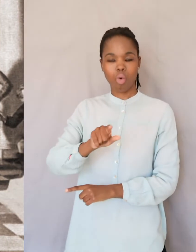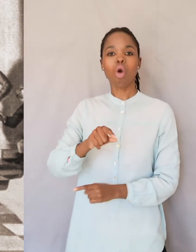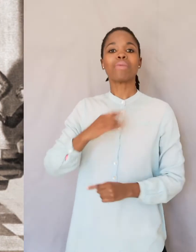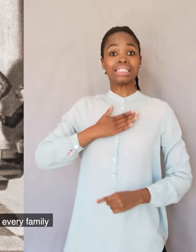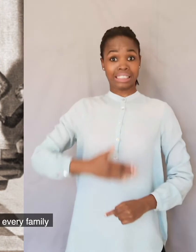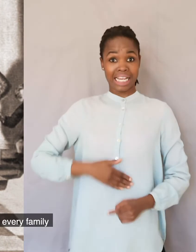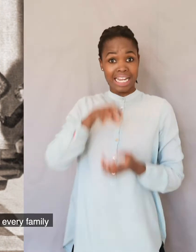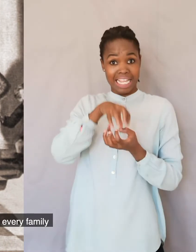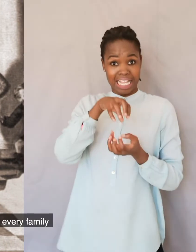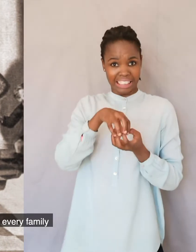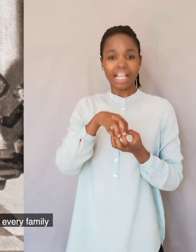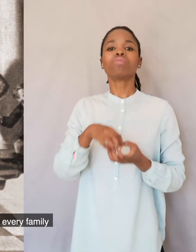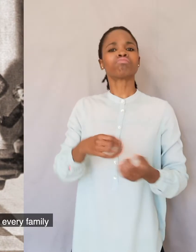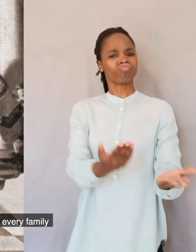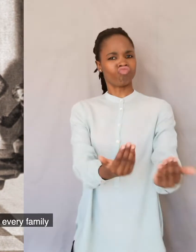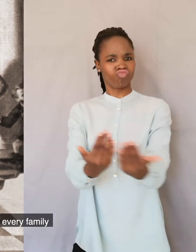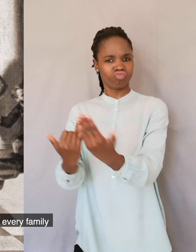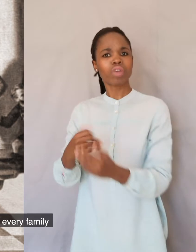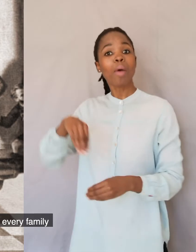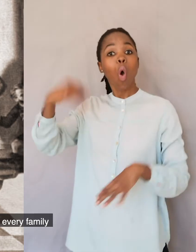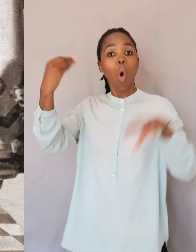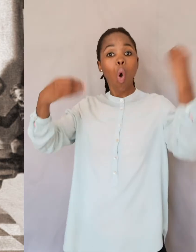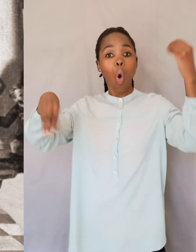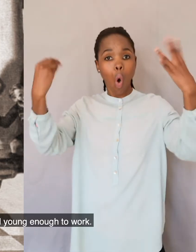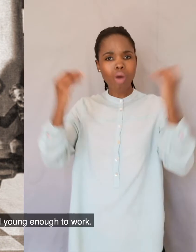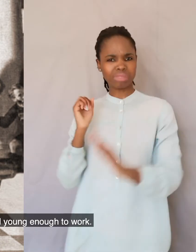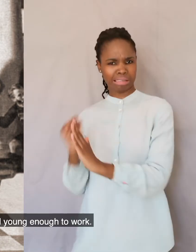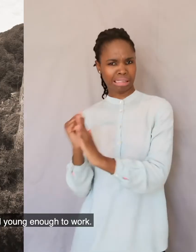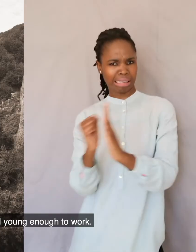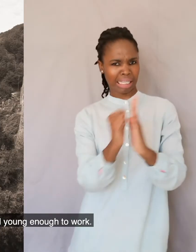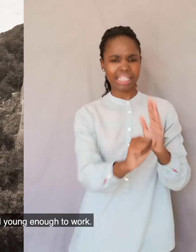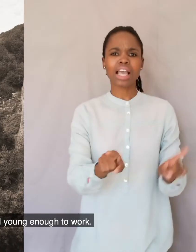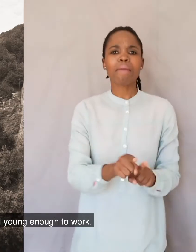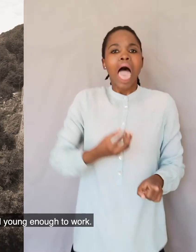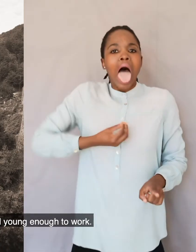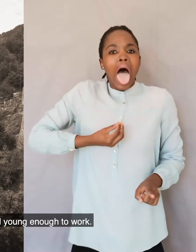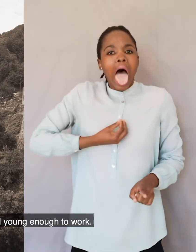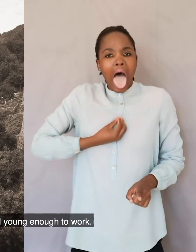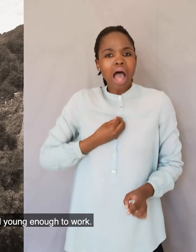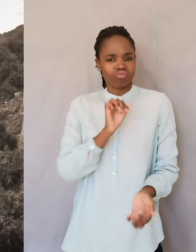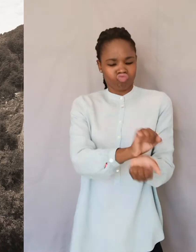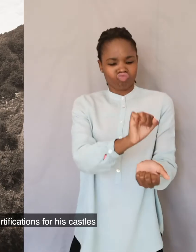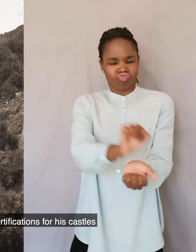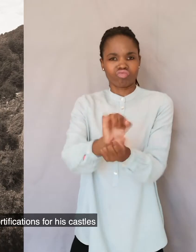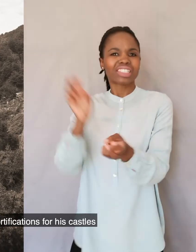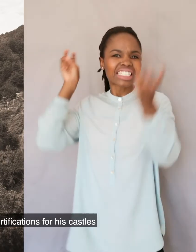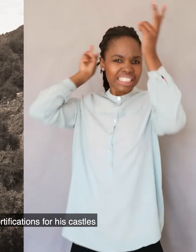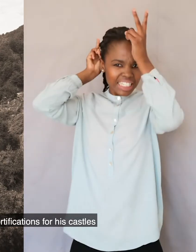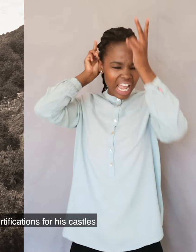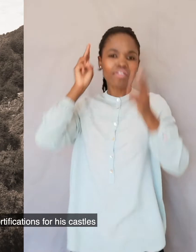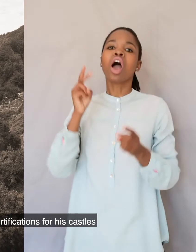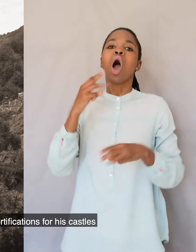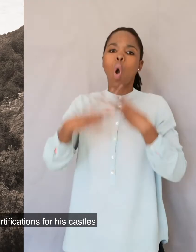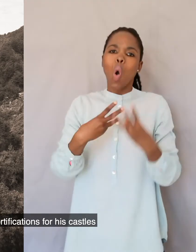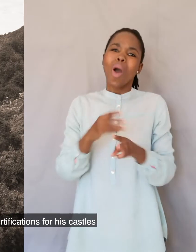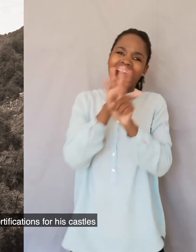year. And he killed the oldest in every family and enslaved everyone who was still young enough to work. Many of them died